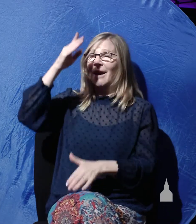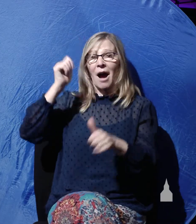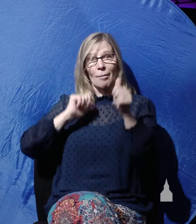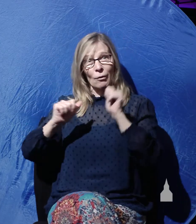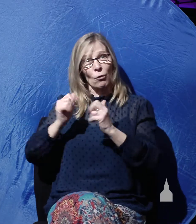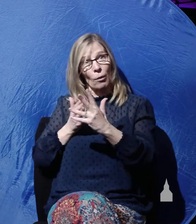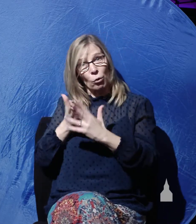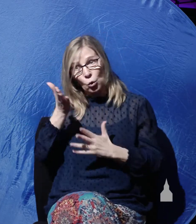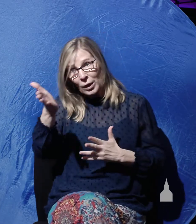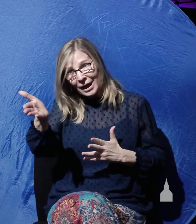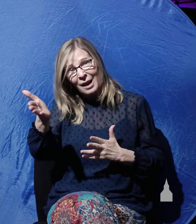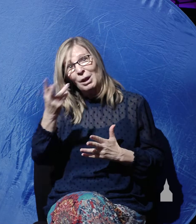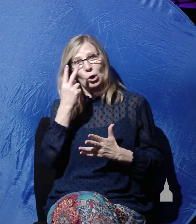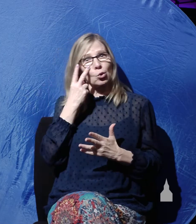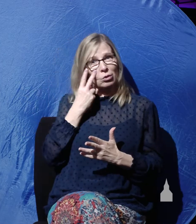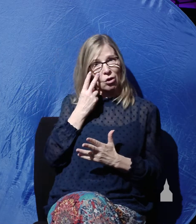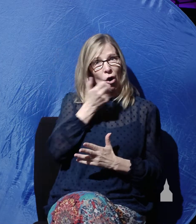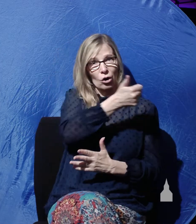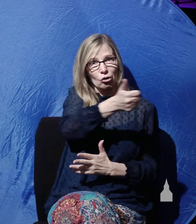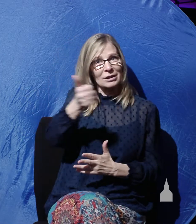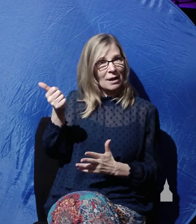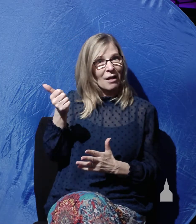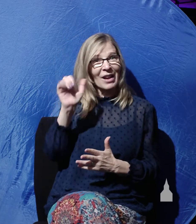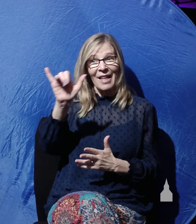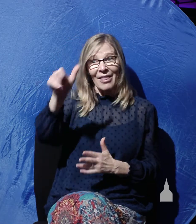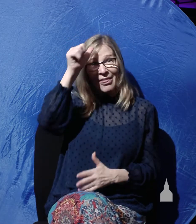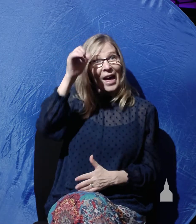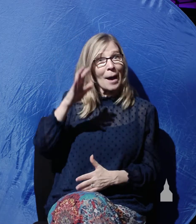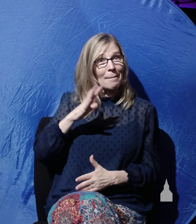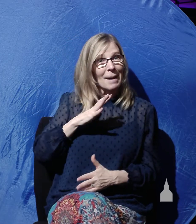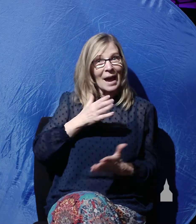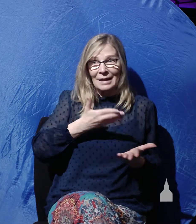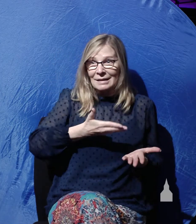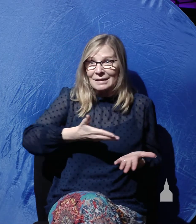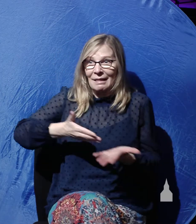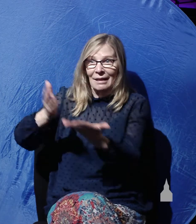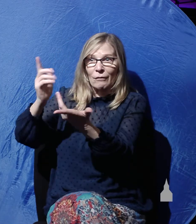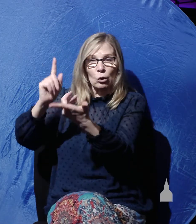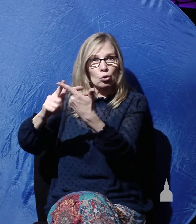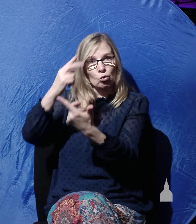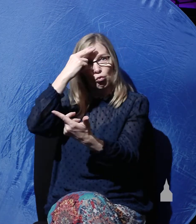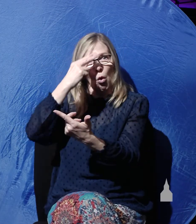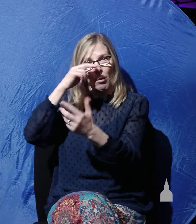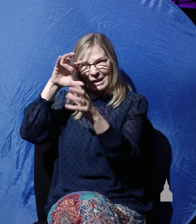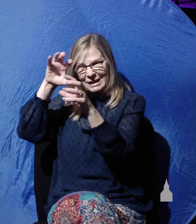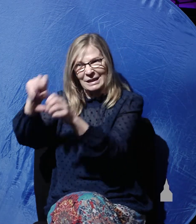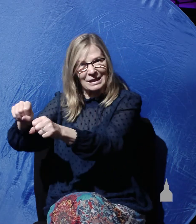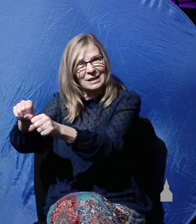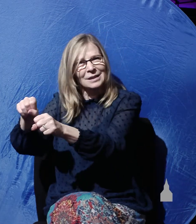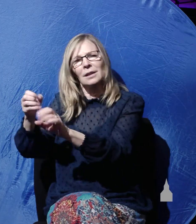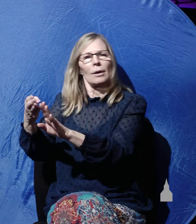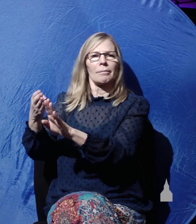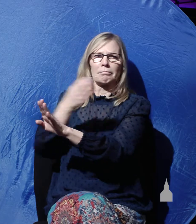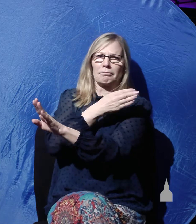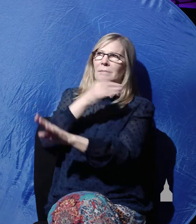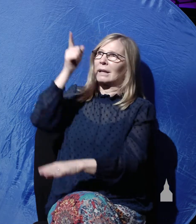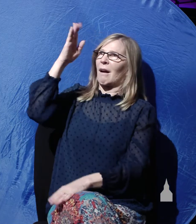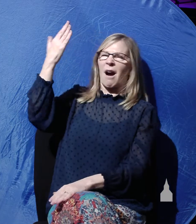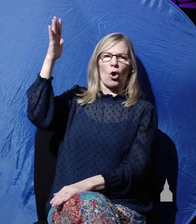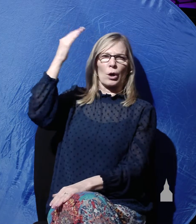yourselves know this man delivered over by the predetermined plan and foreknowledge of God. You nailed to a cross